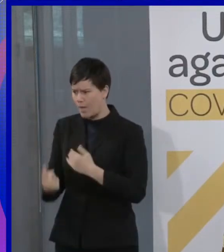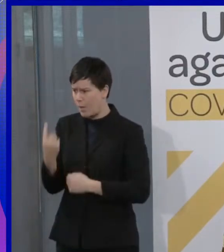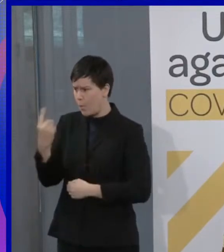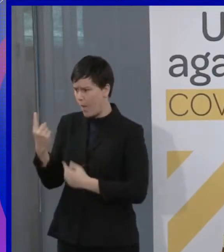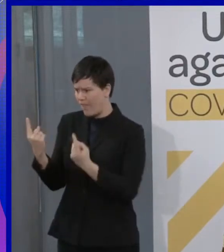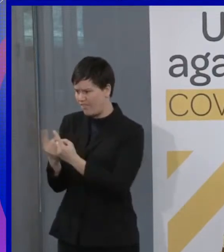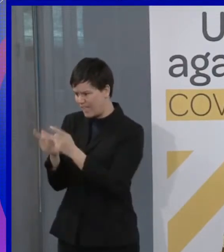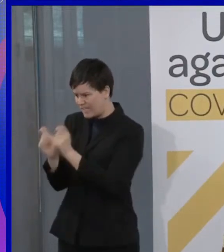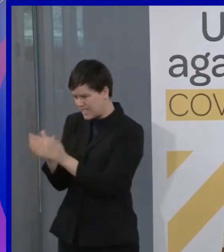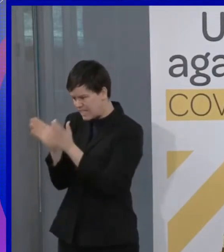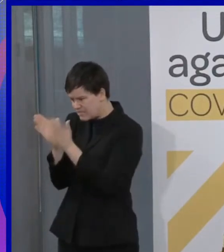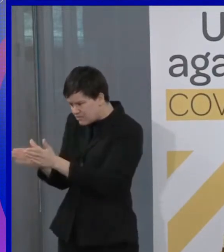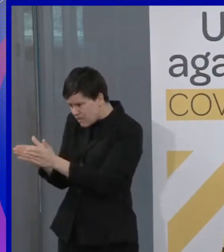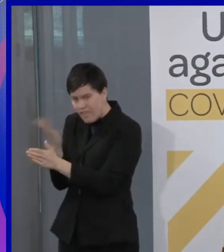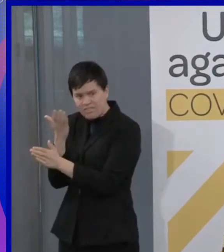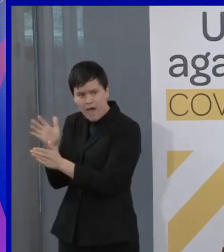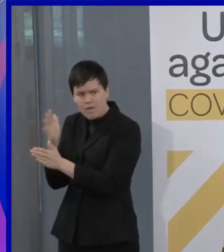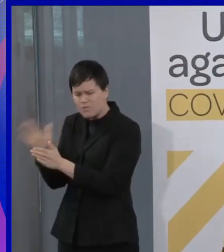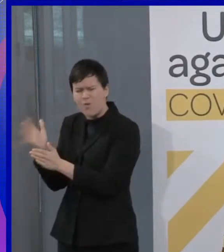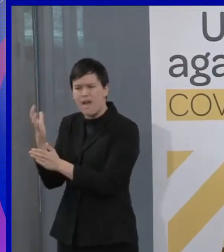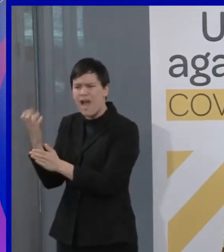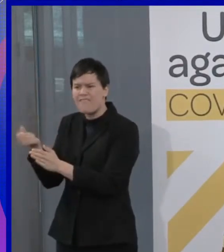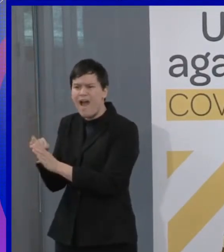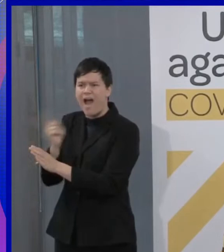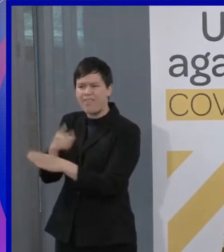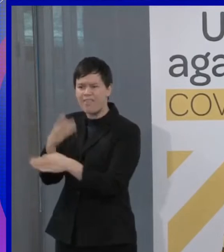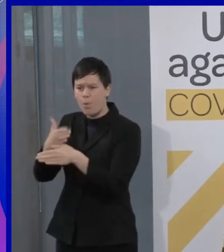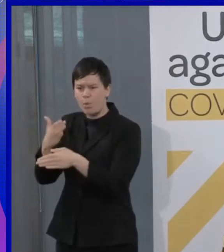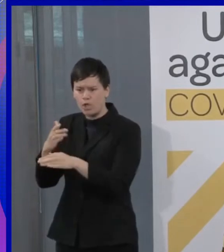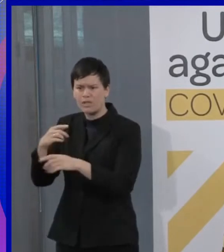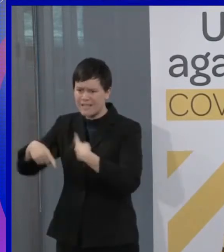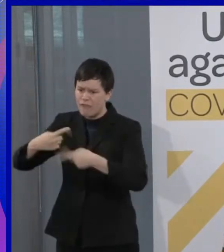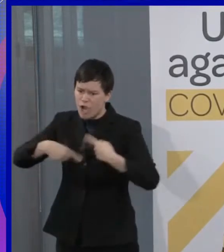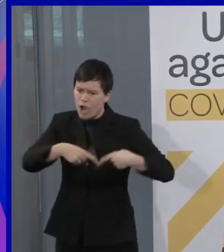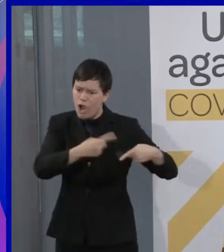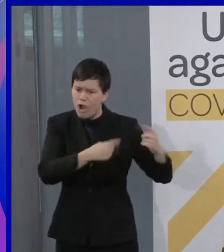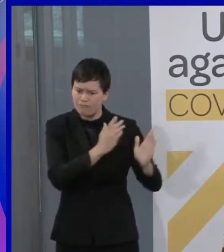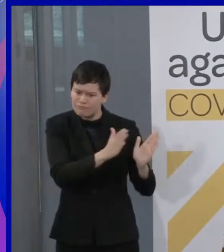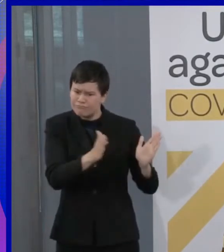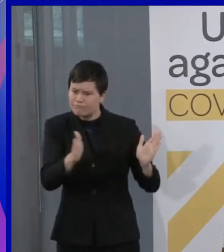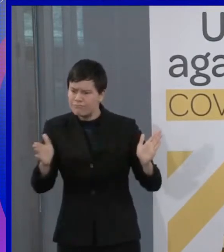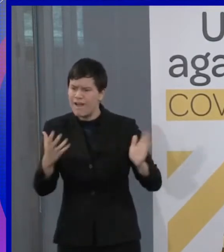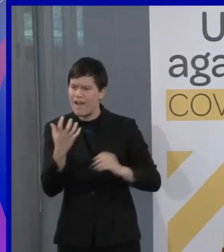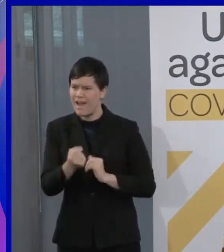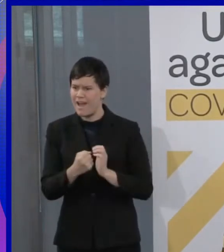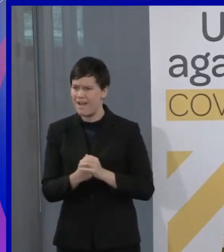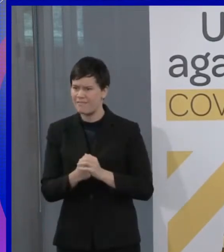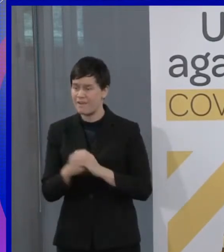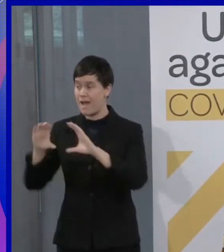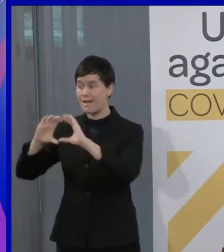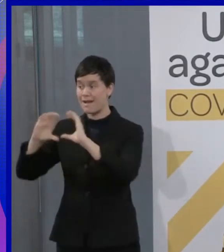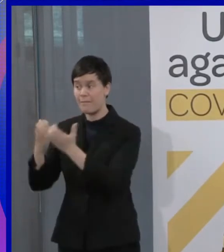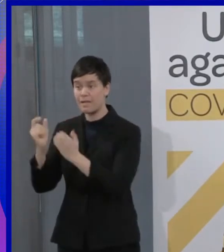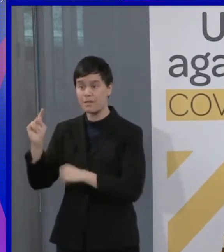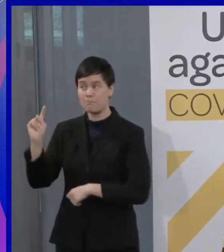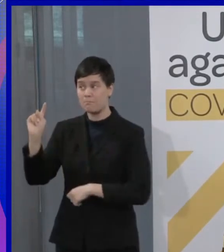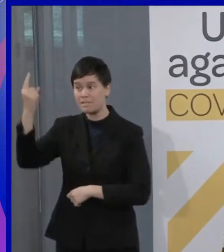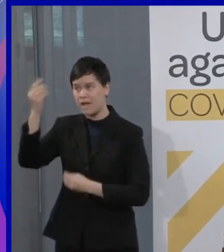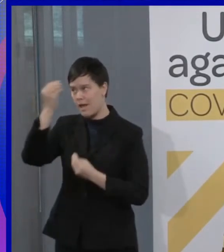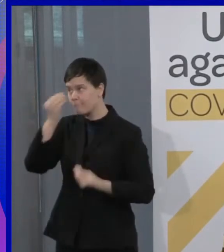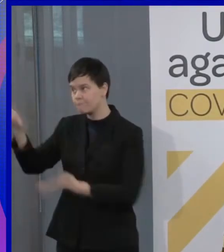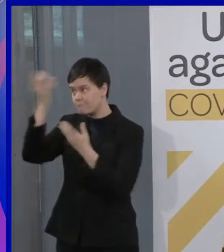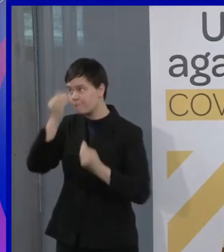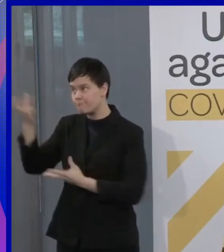we couldn't suddenly flick a switch and test all members of that workforce overnight. We were keeping the Minister and Cabinet very regularly updated